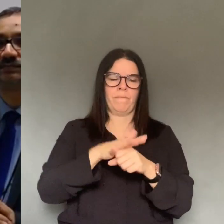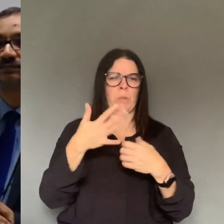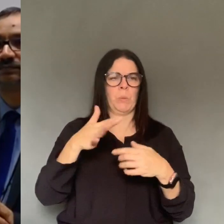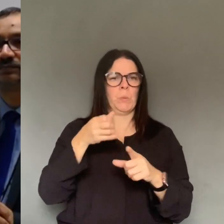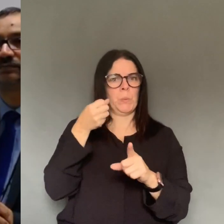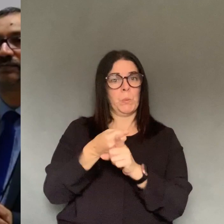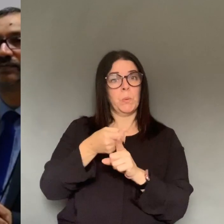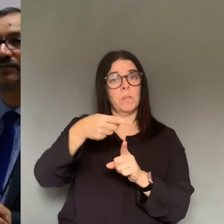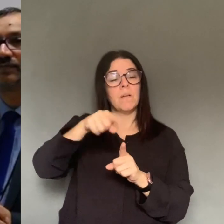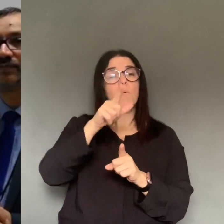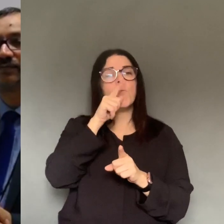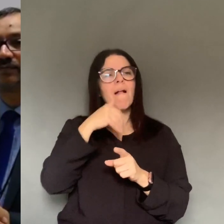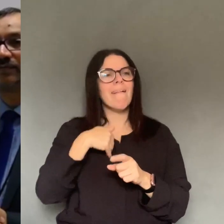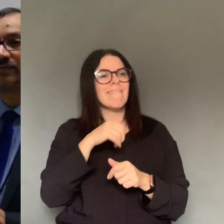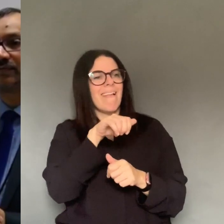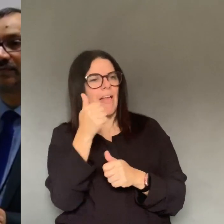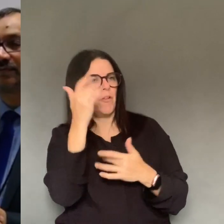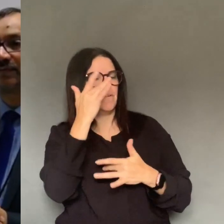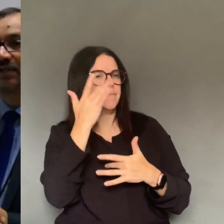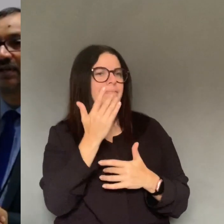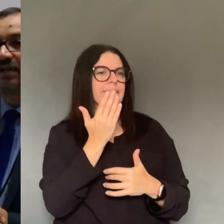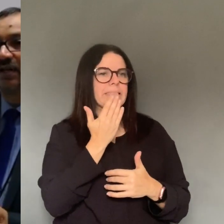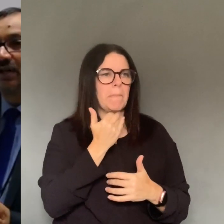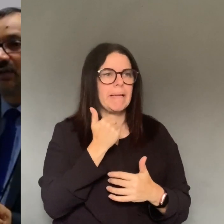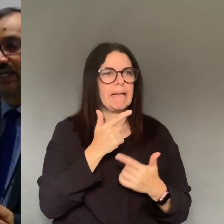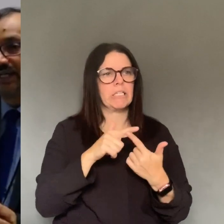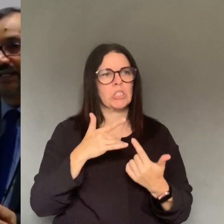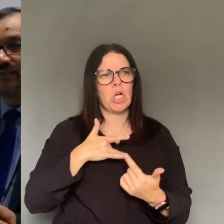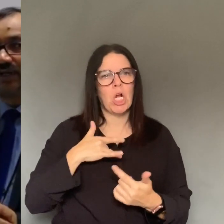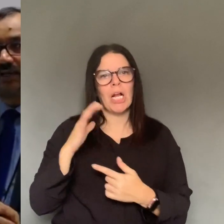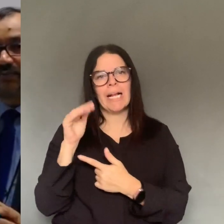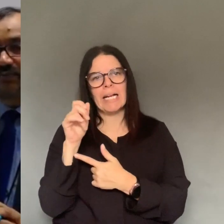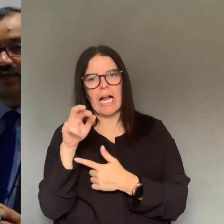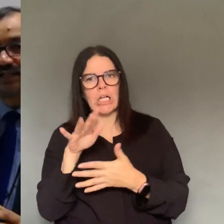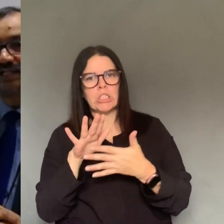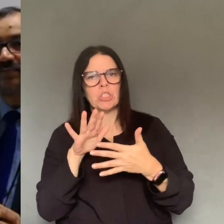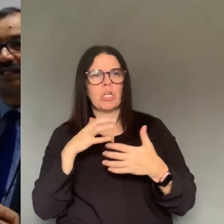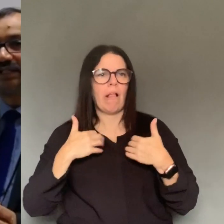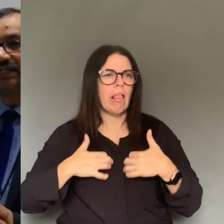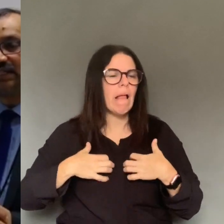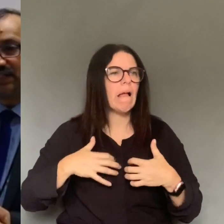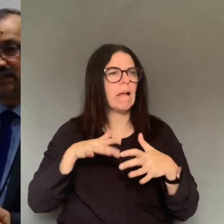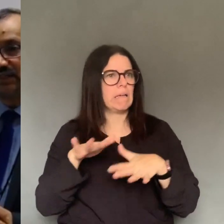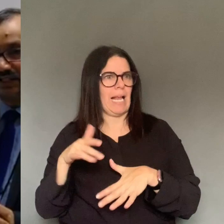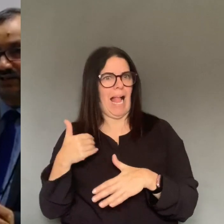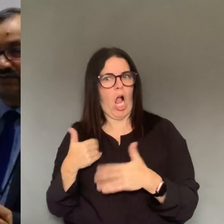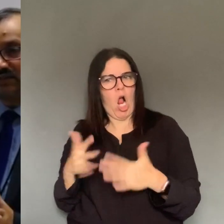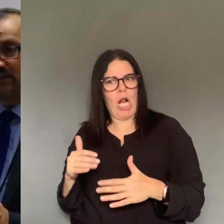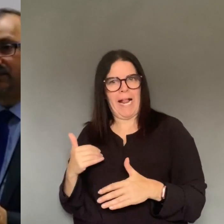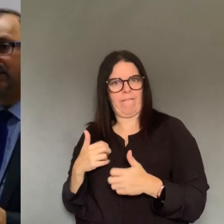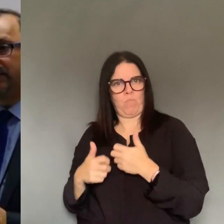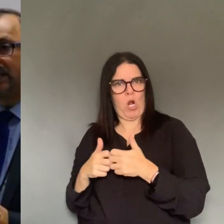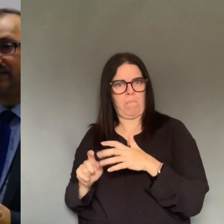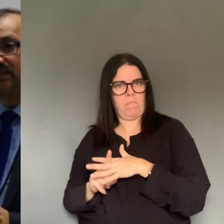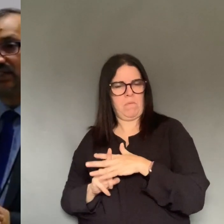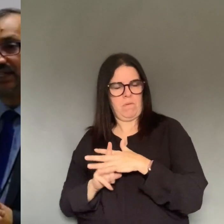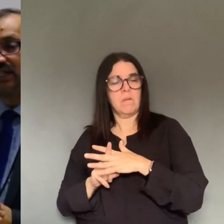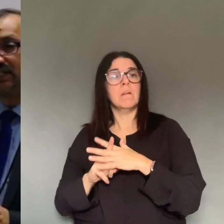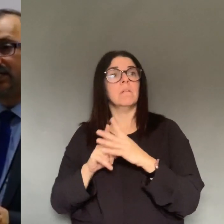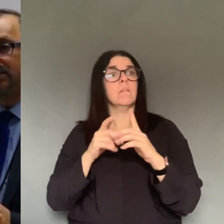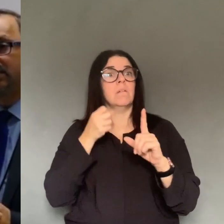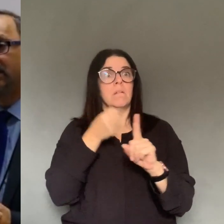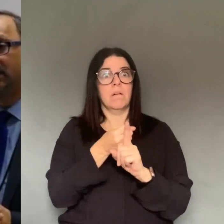of underlying conditions in these people? Well, I can broadly speak that yes, each of these individuals have